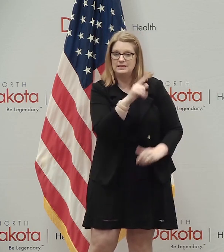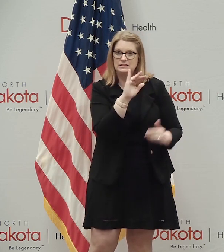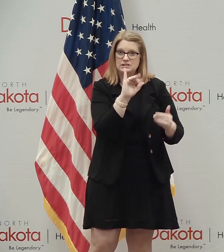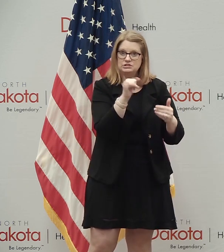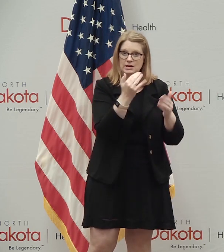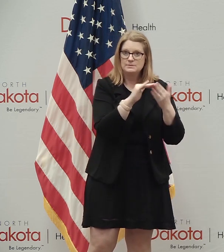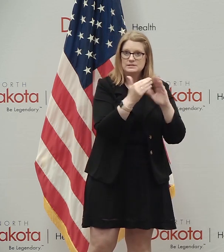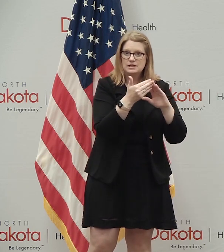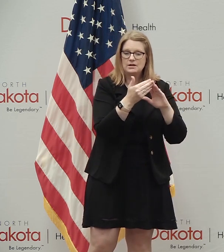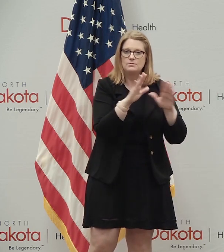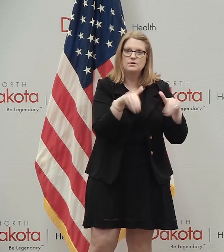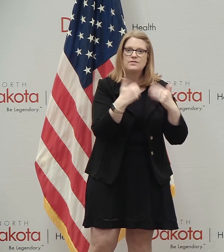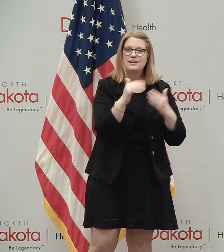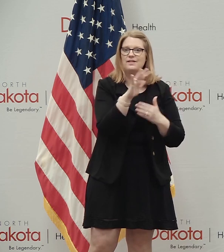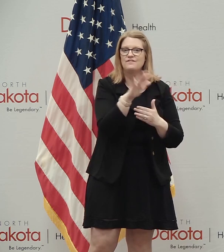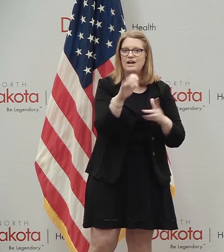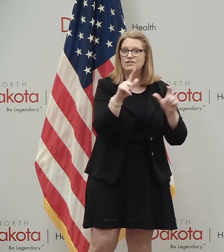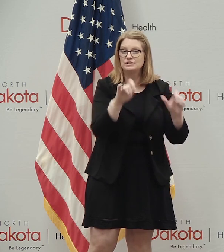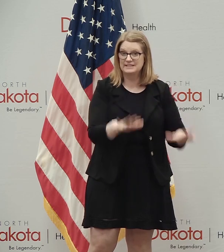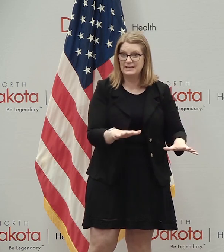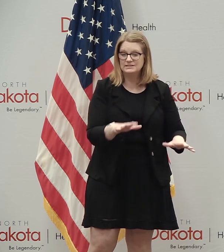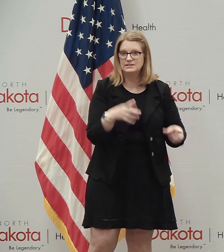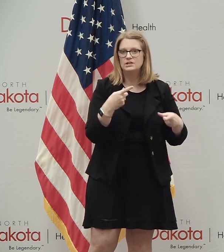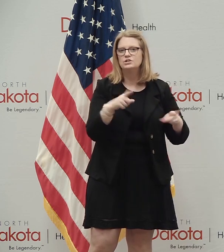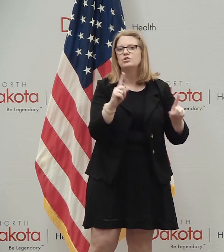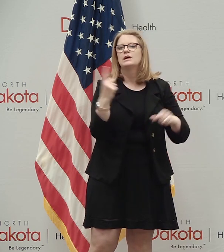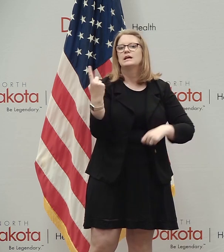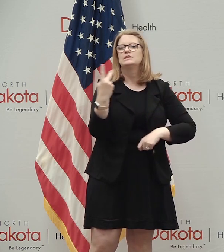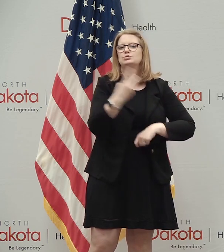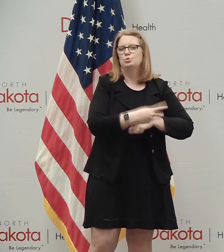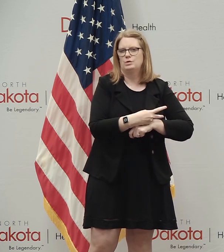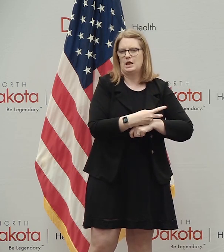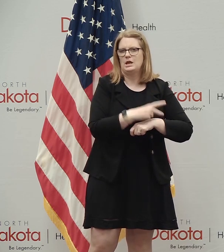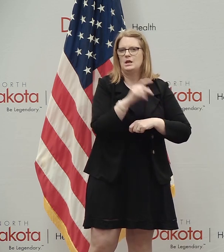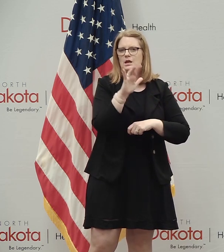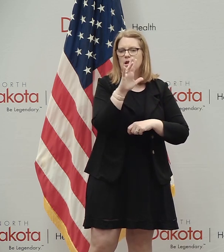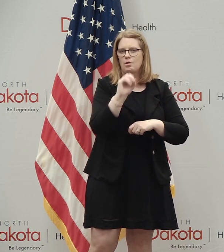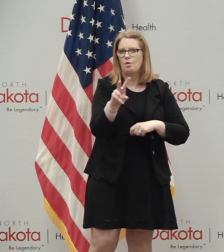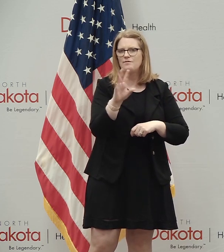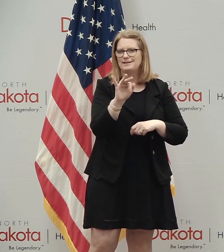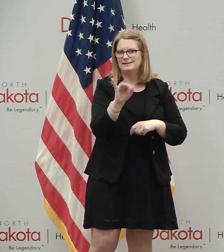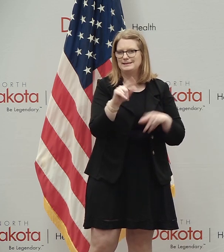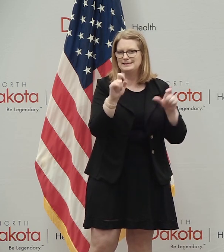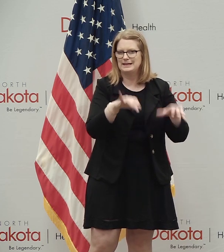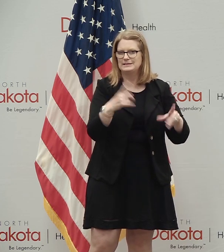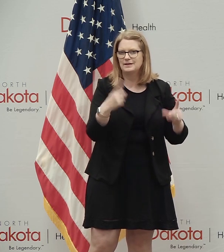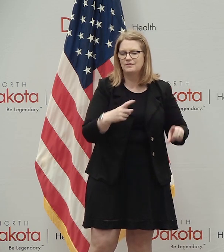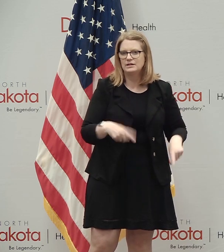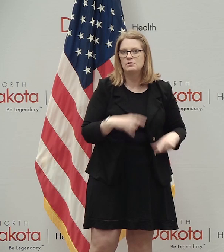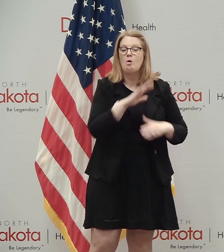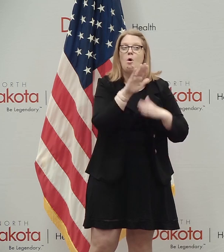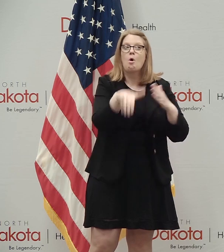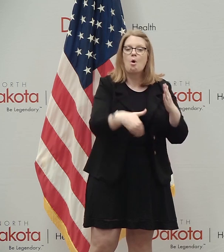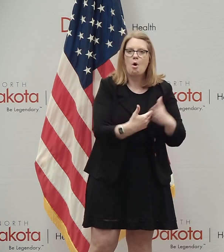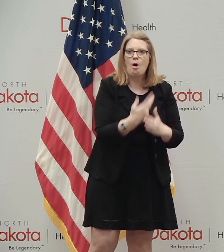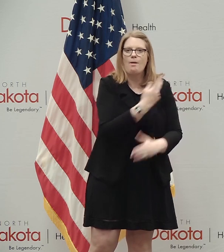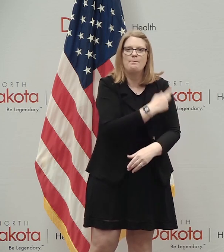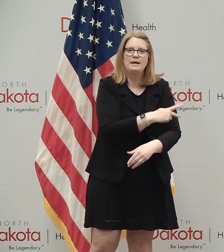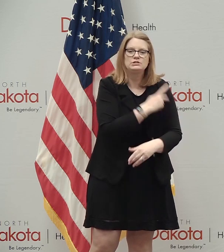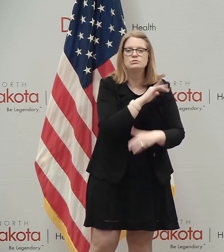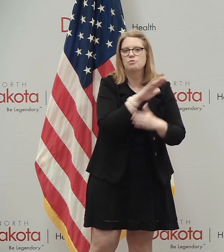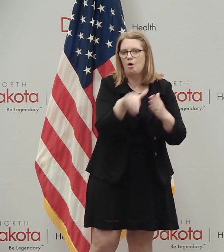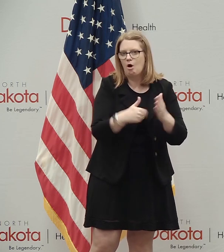recently administered nearly 500 tests during a 2-day COVID-19 testing event that covered all patients and all team